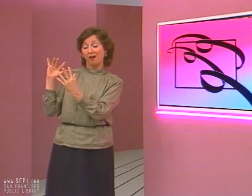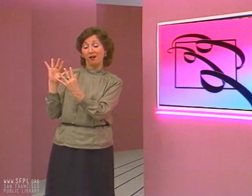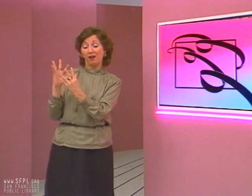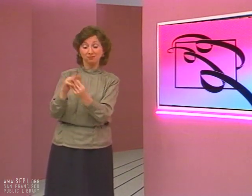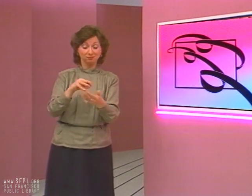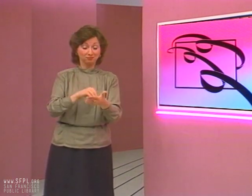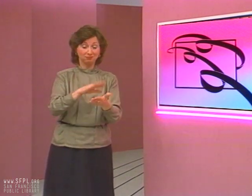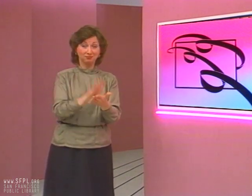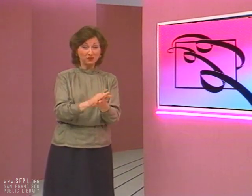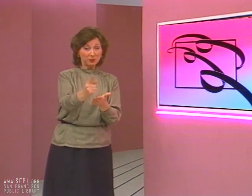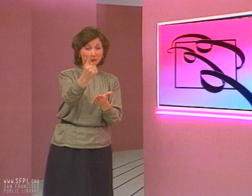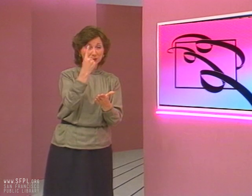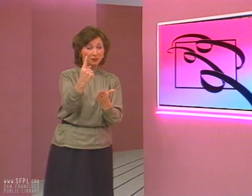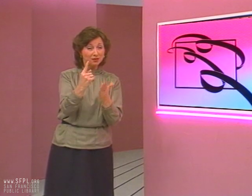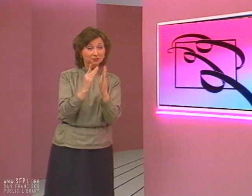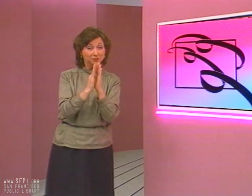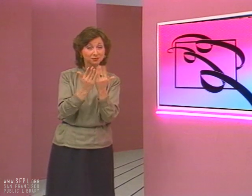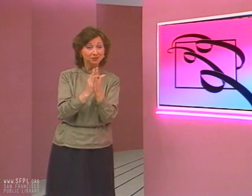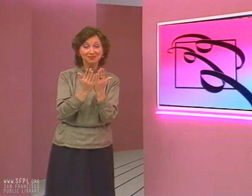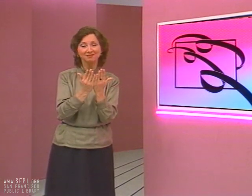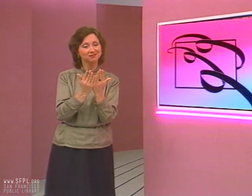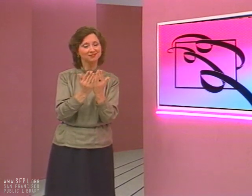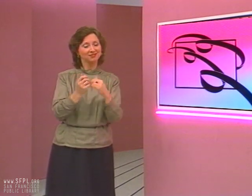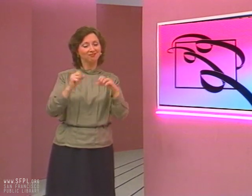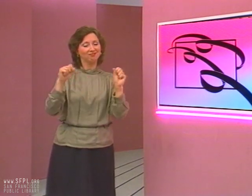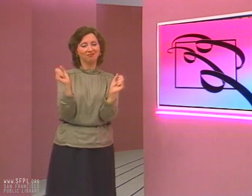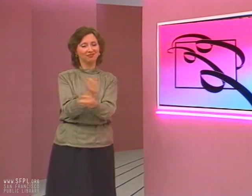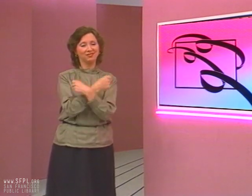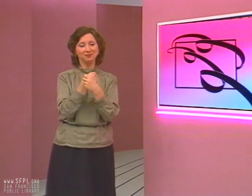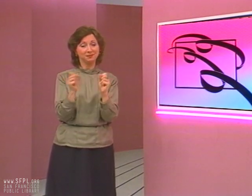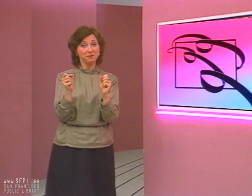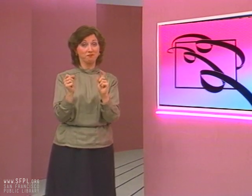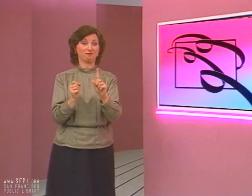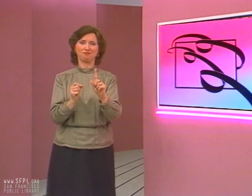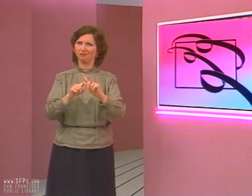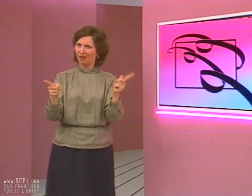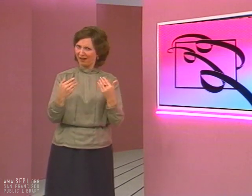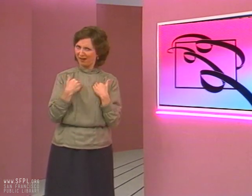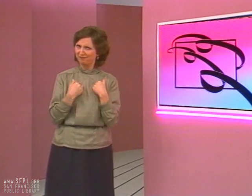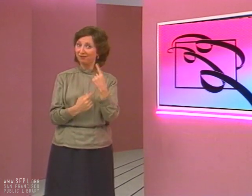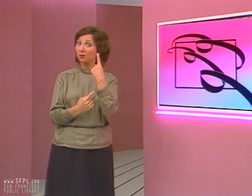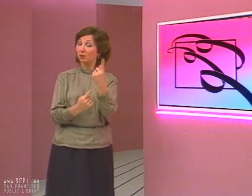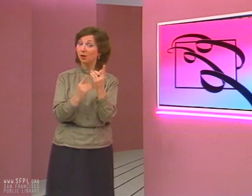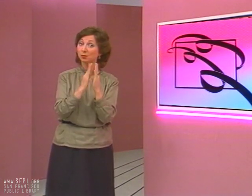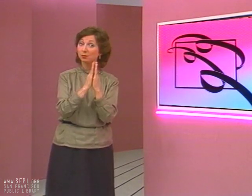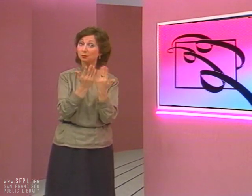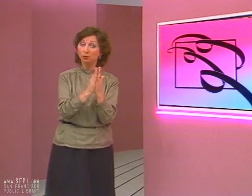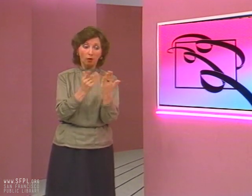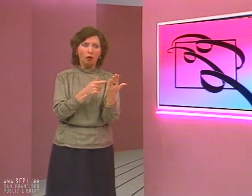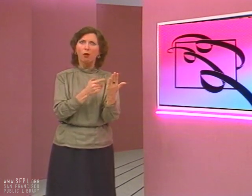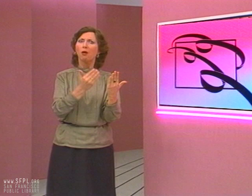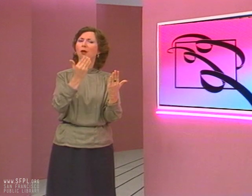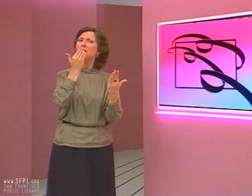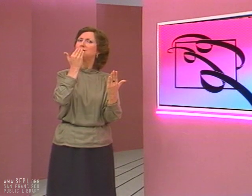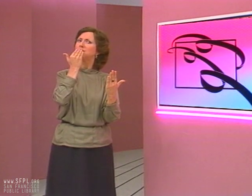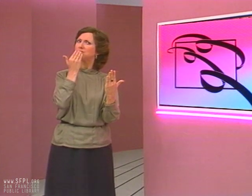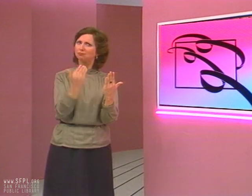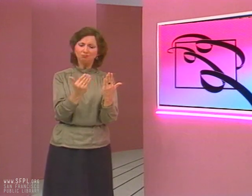history. It would be impossible to compile all of a people's history into a single work.